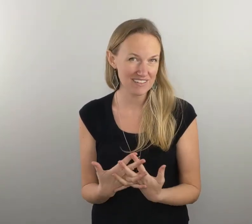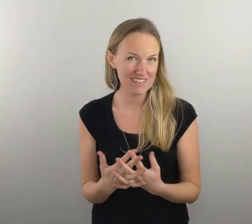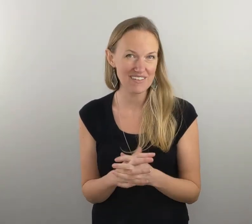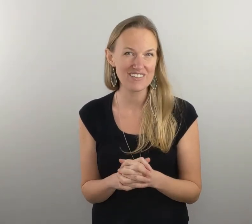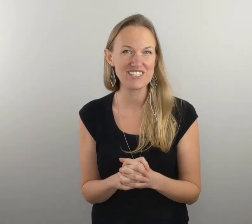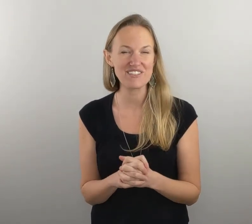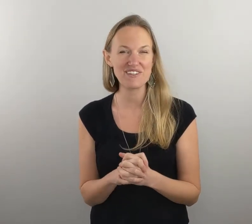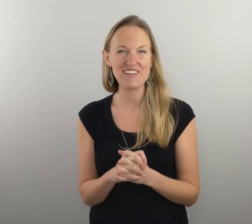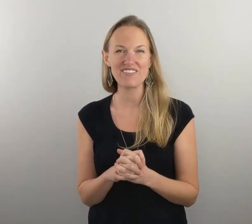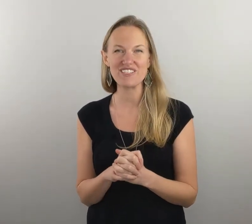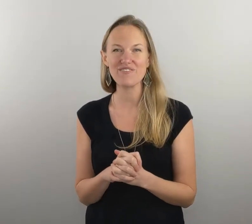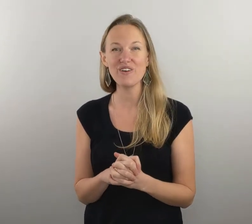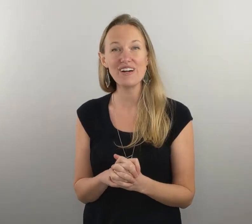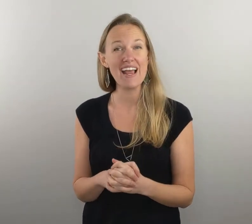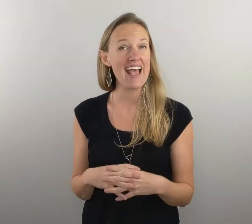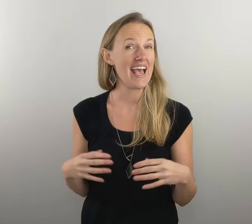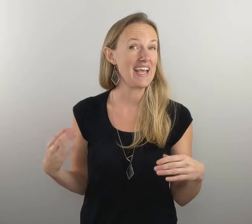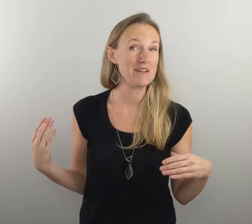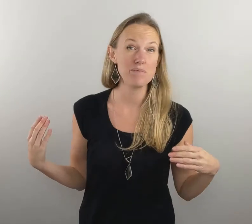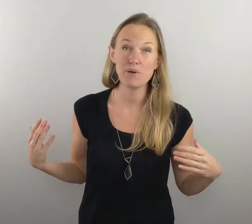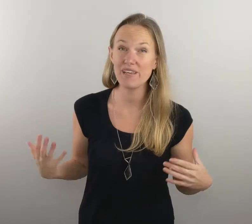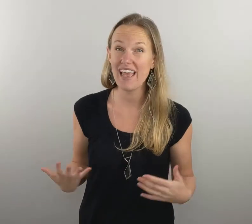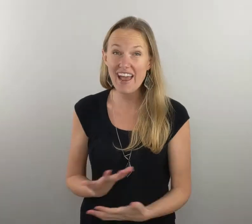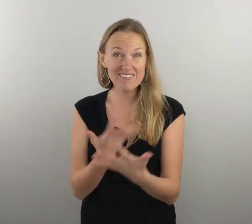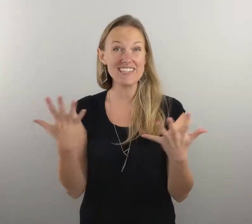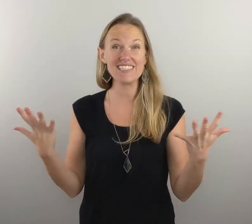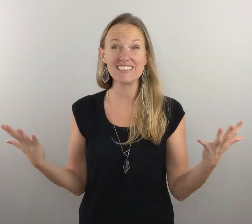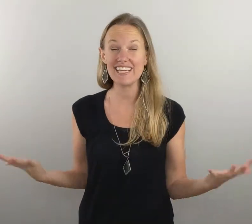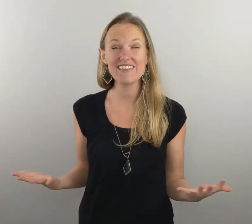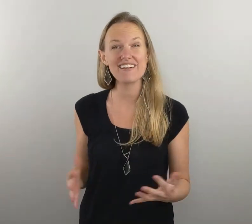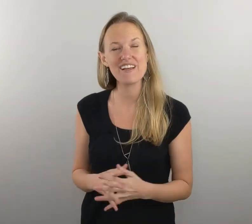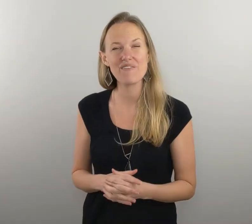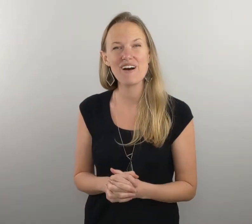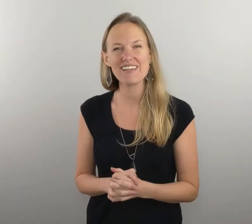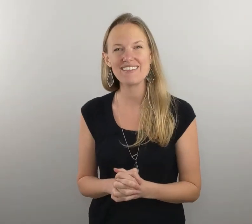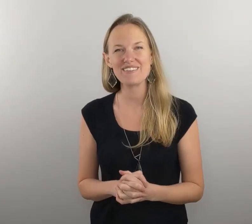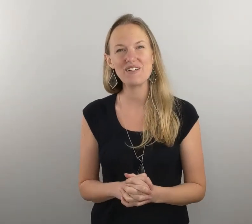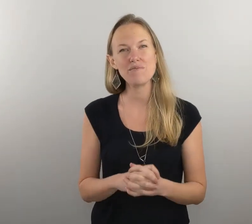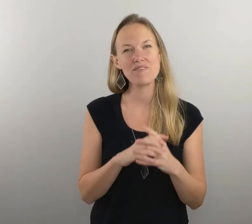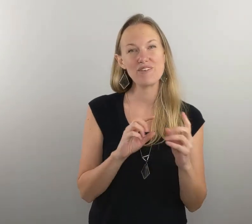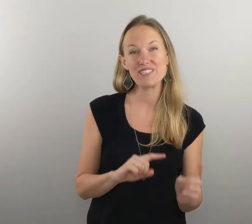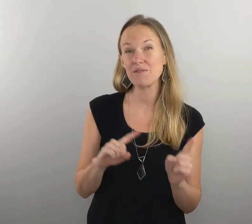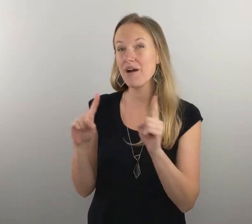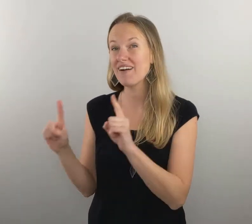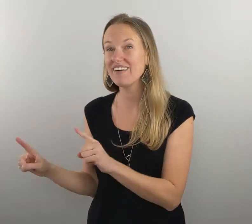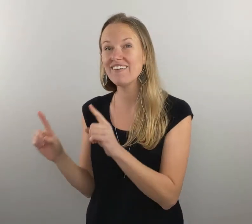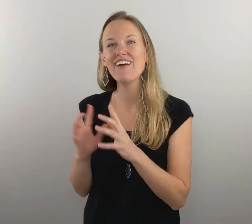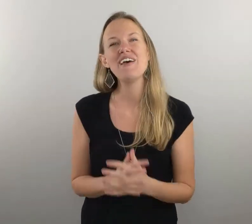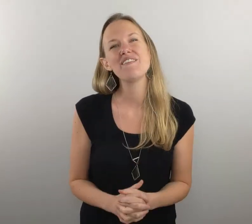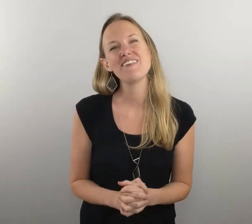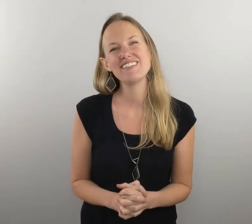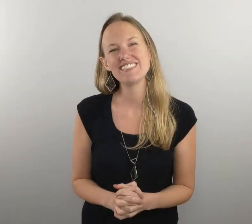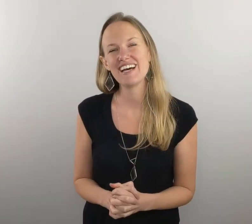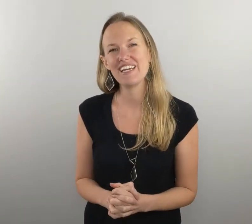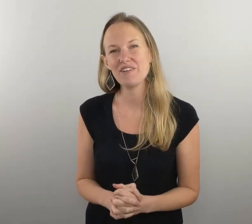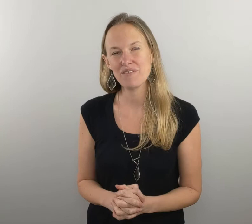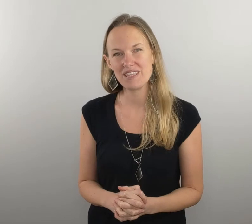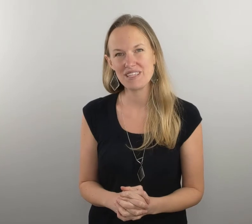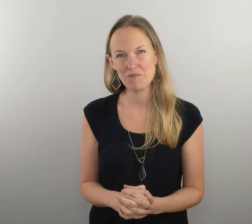learning verse 3 and verse 4 and putting everything together and walking through before tomorrow when we sign with the